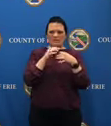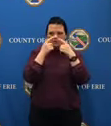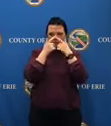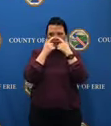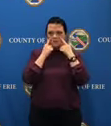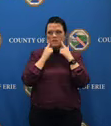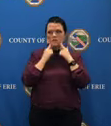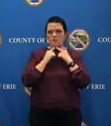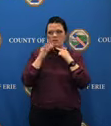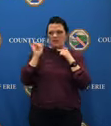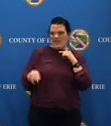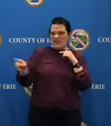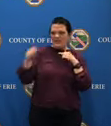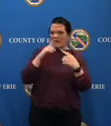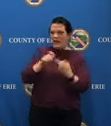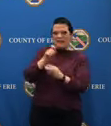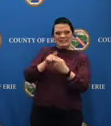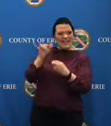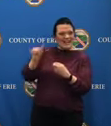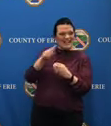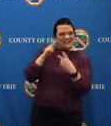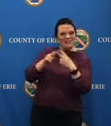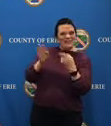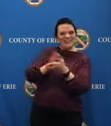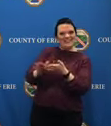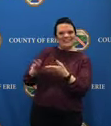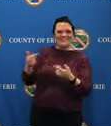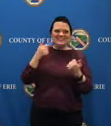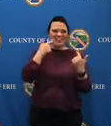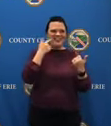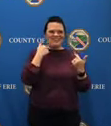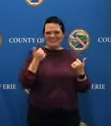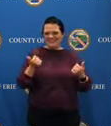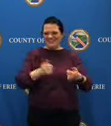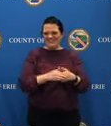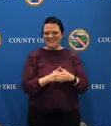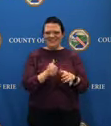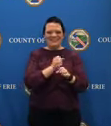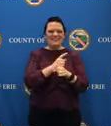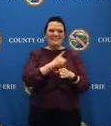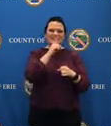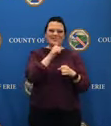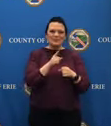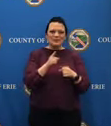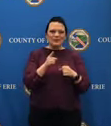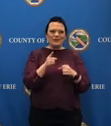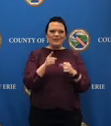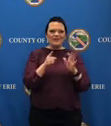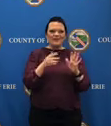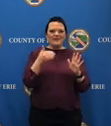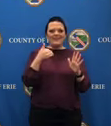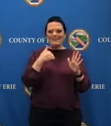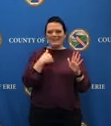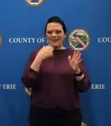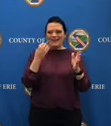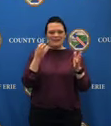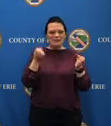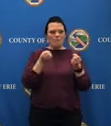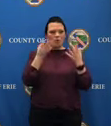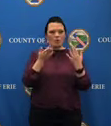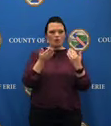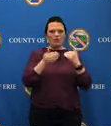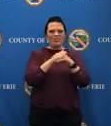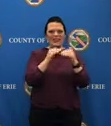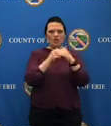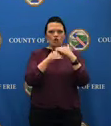Like and this? Exactly, very nice. And you want to make sure that it has multiple layers